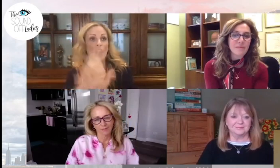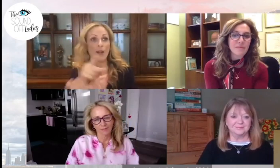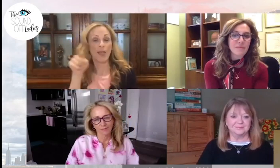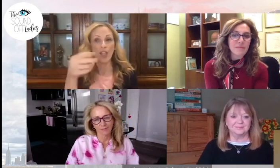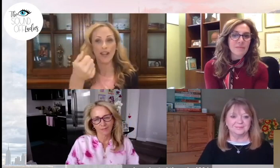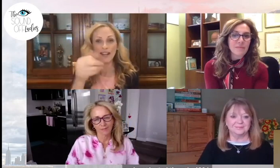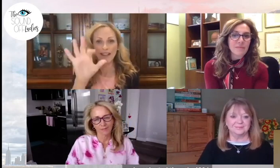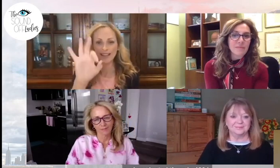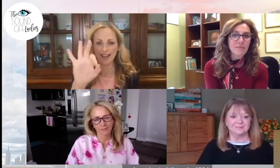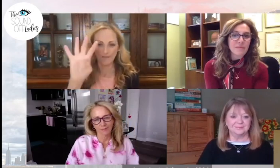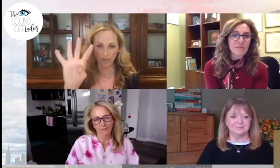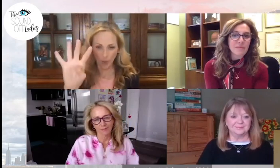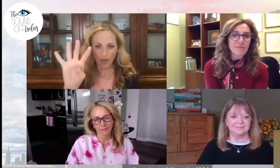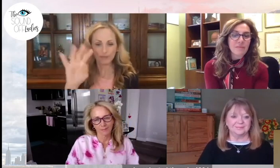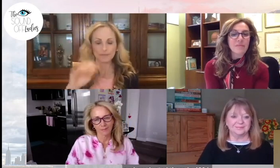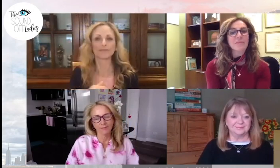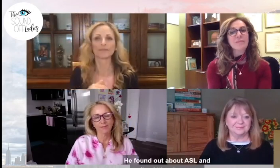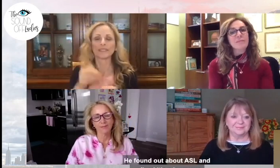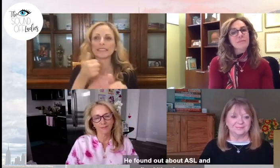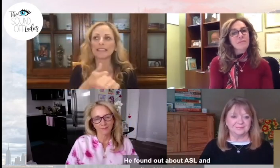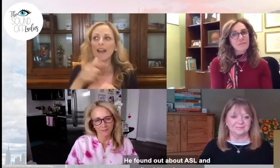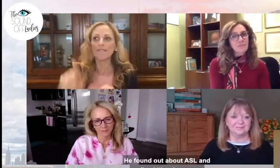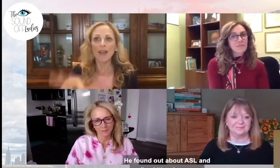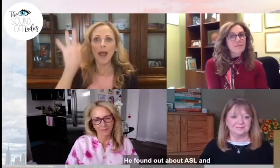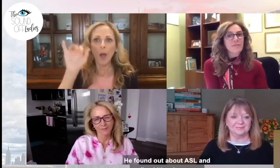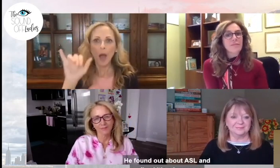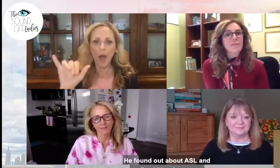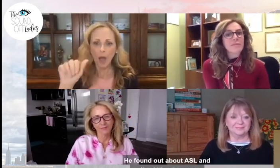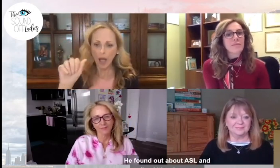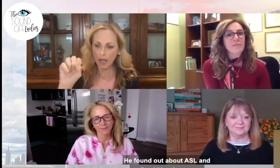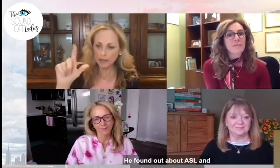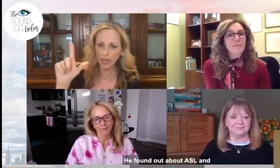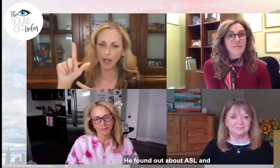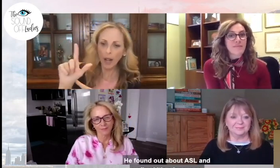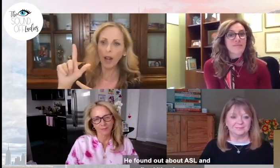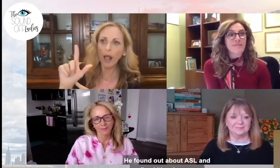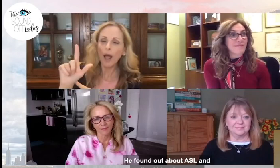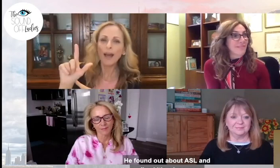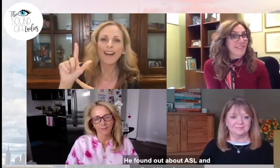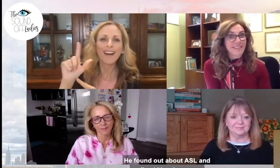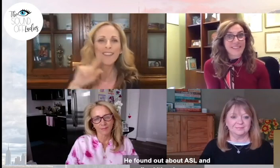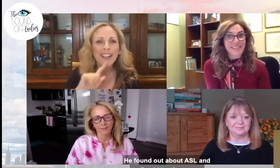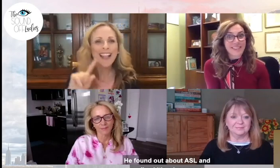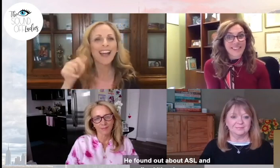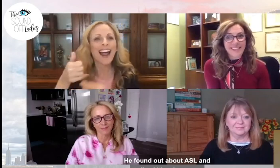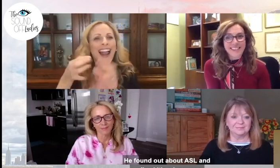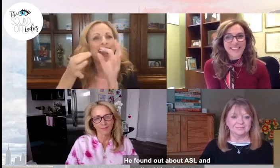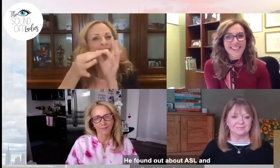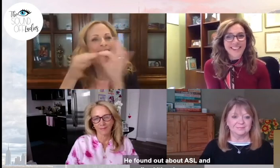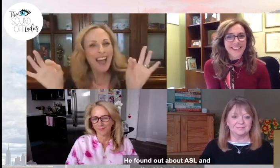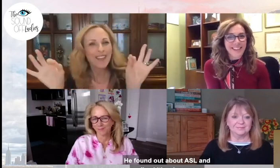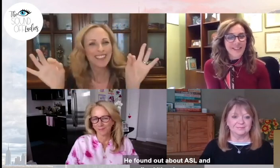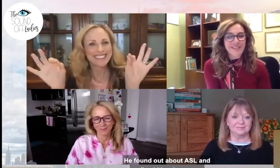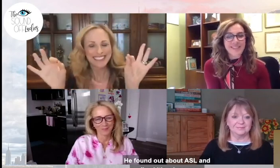Gallaudet. He graduated Gallaudet in 1994, and then he found the ASL language.